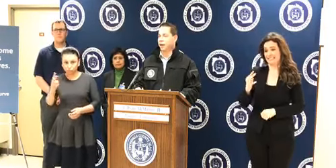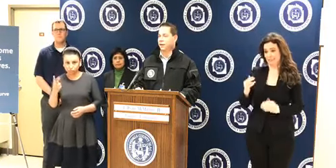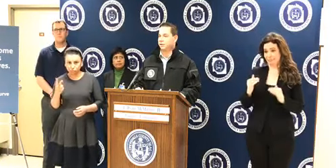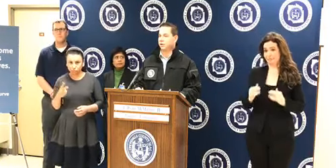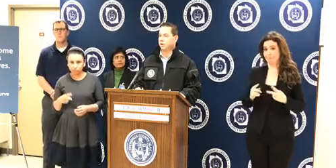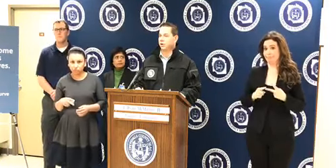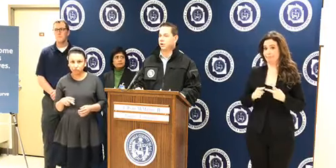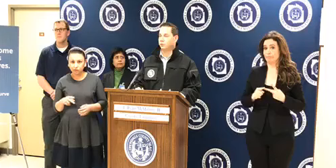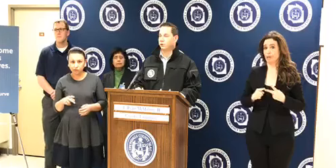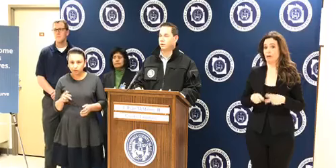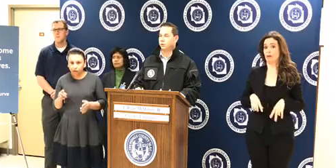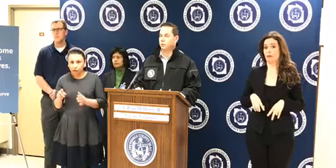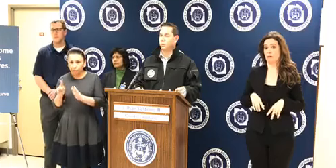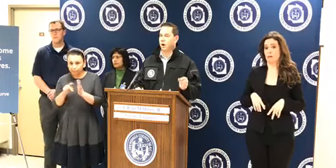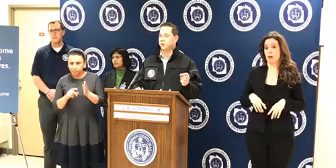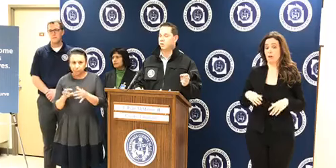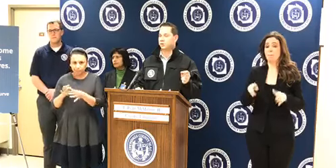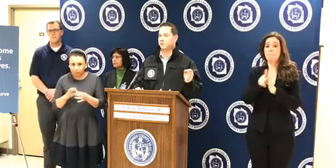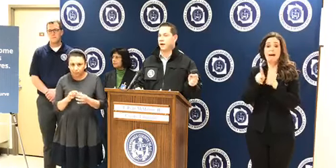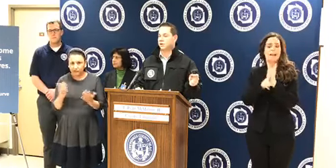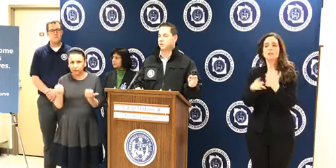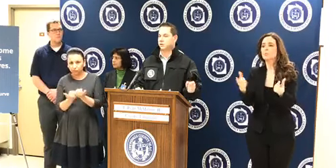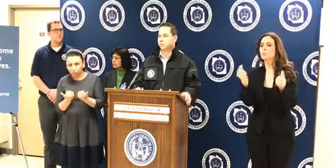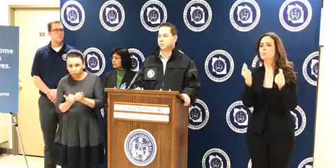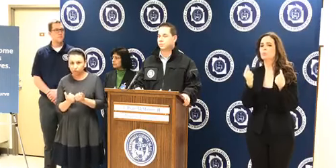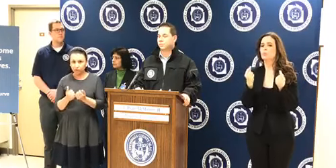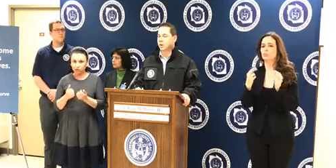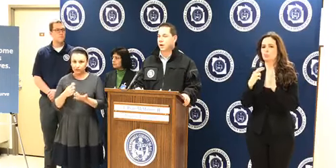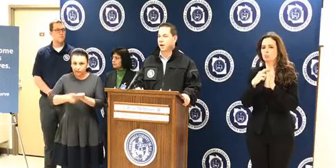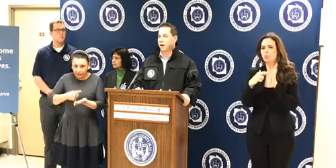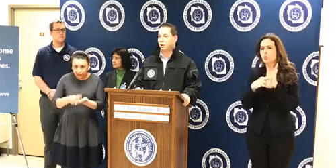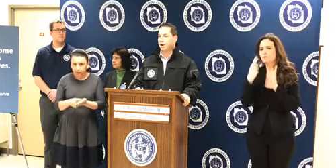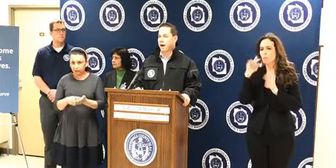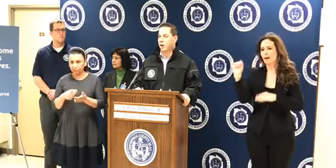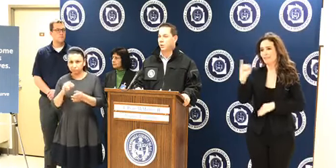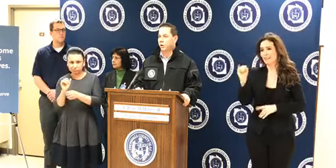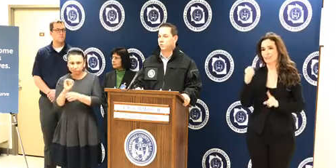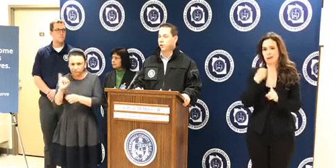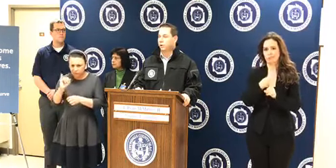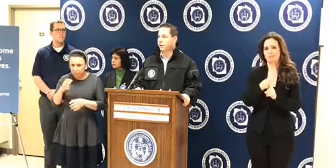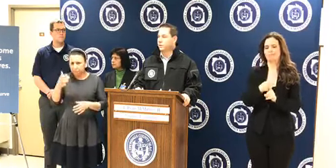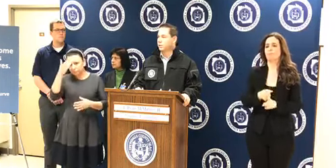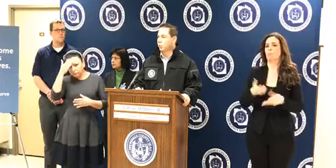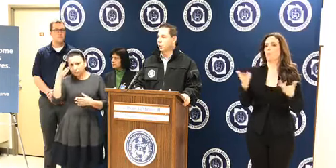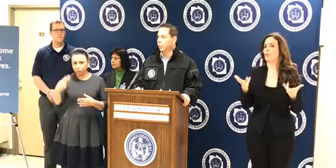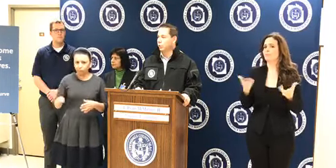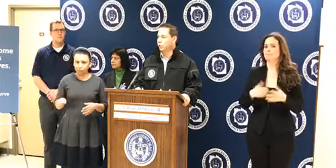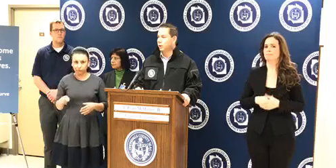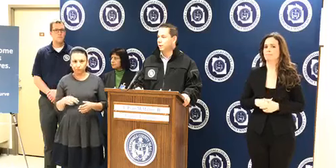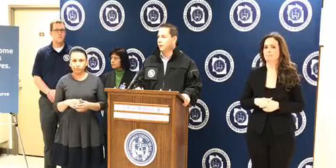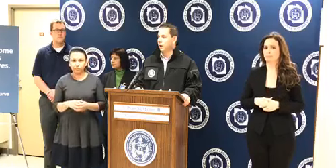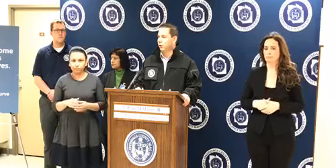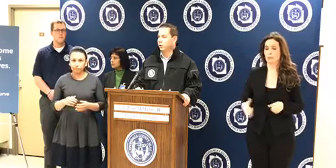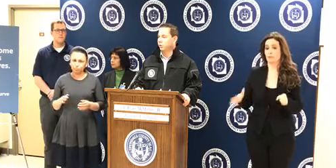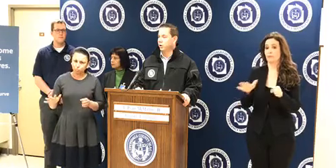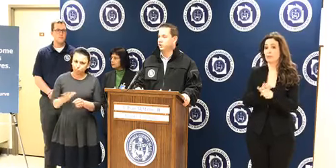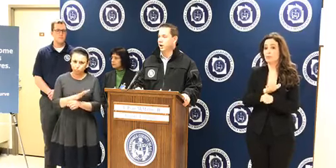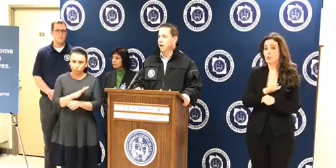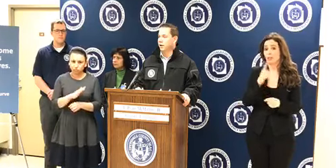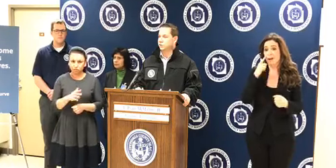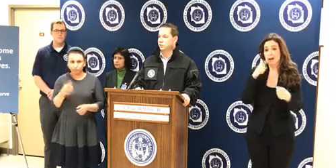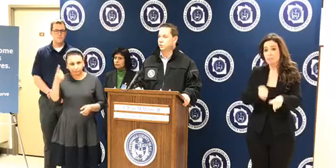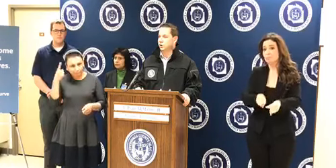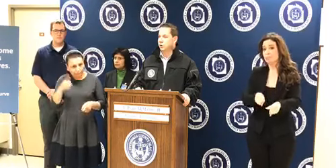that would flatten the curve in regards to the infections. And right now we are in full mitigation mode in the county. We